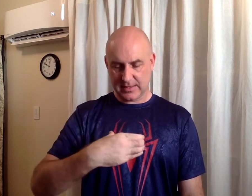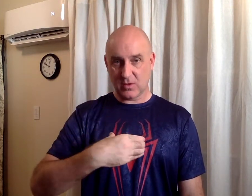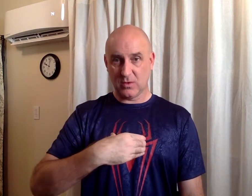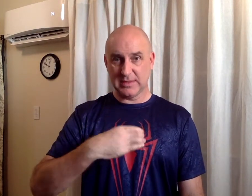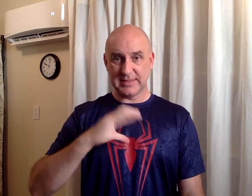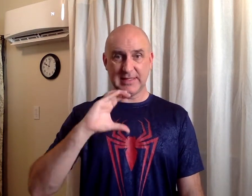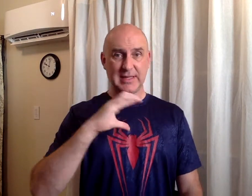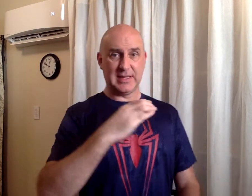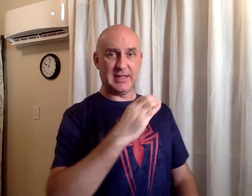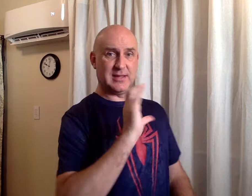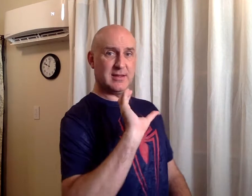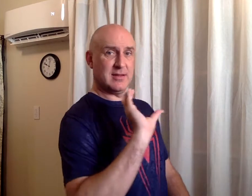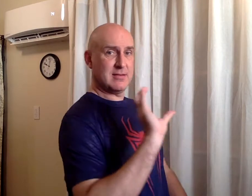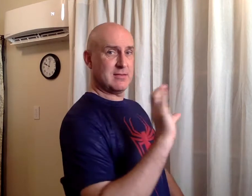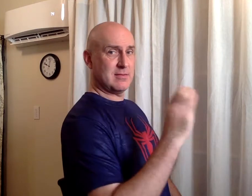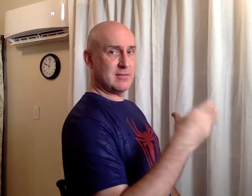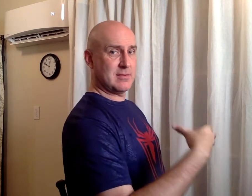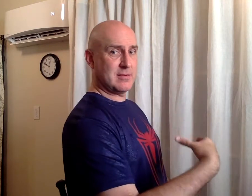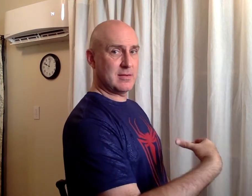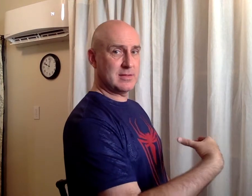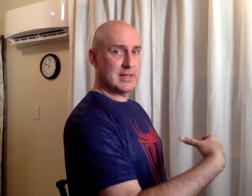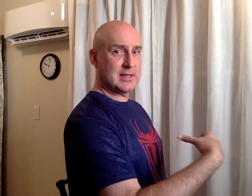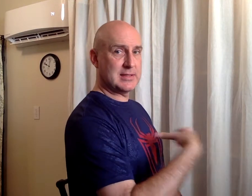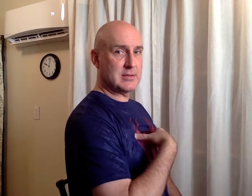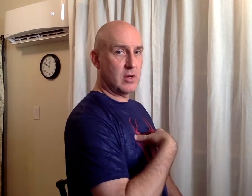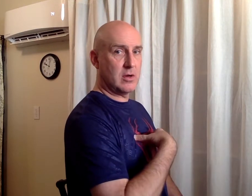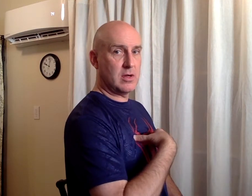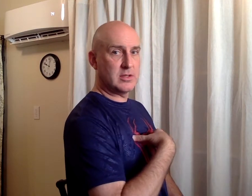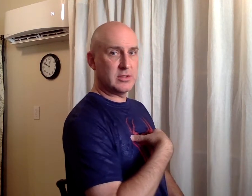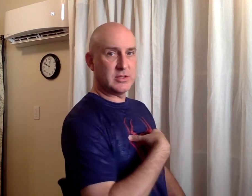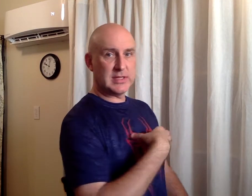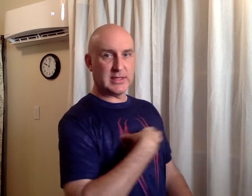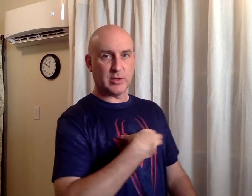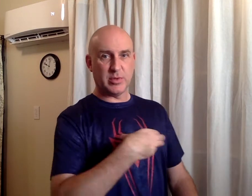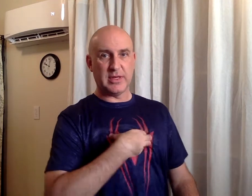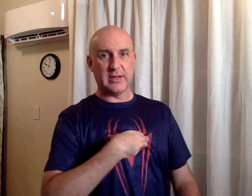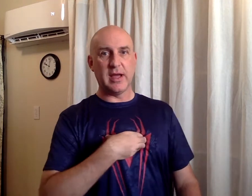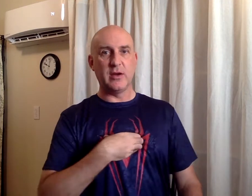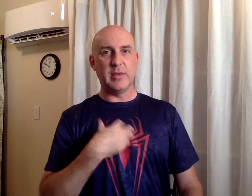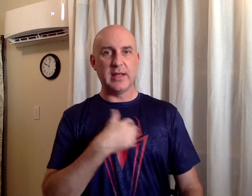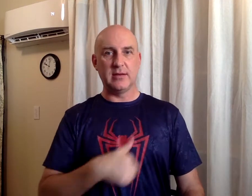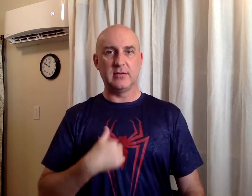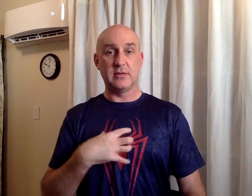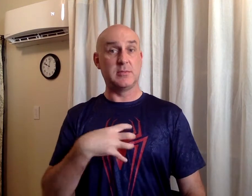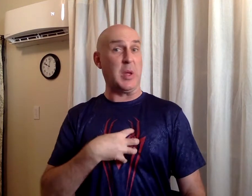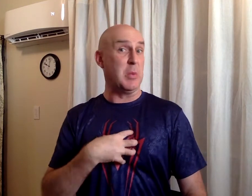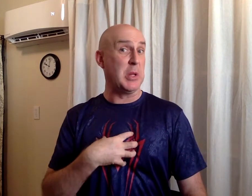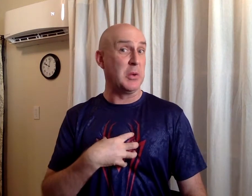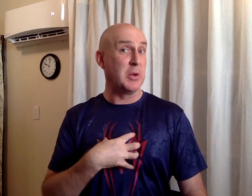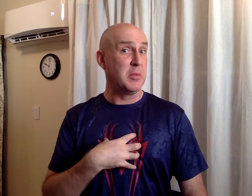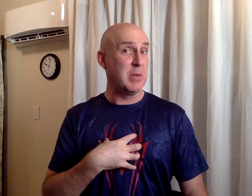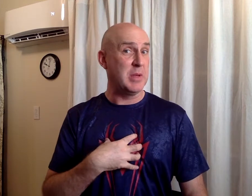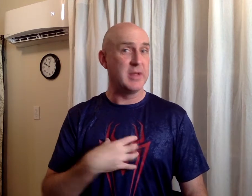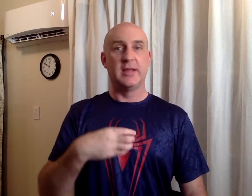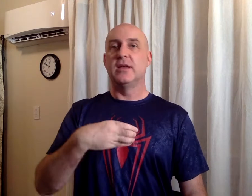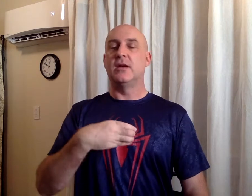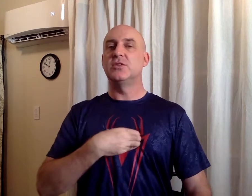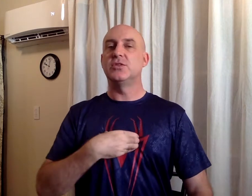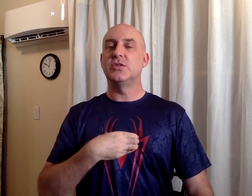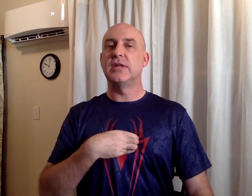whole C goes like this onto your chest, like you're putting Iron Man or Spider-Man logo maybe onto your shirt, and